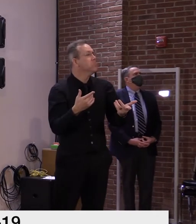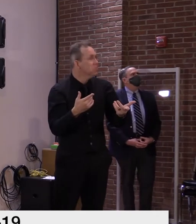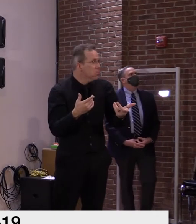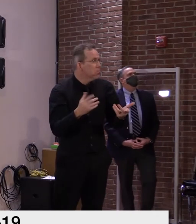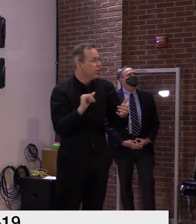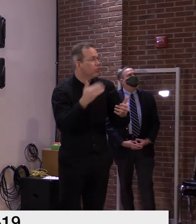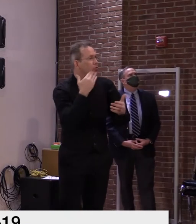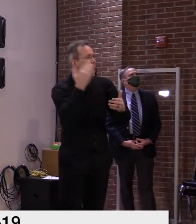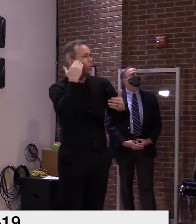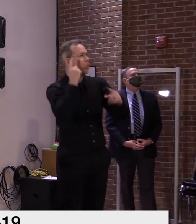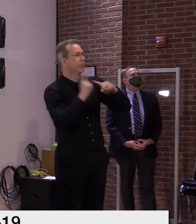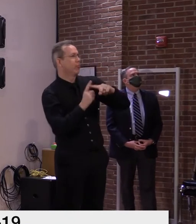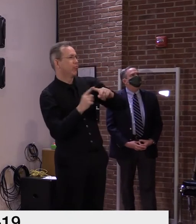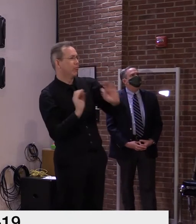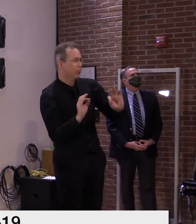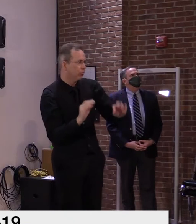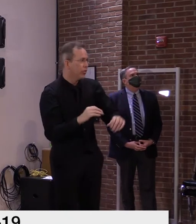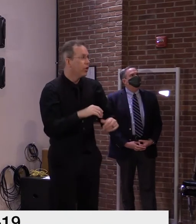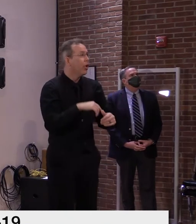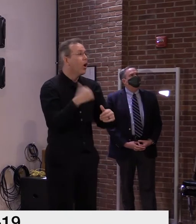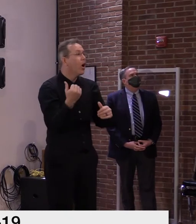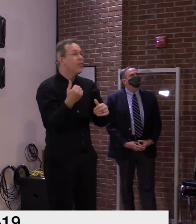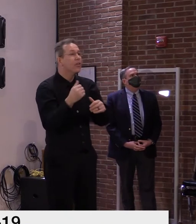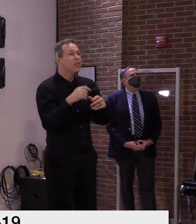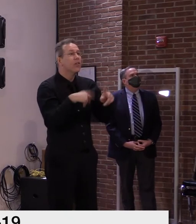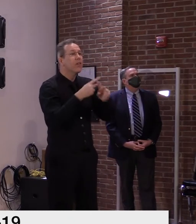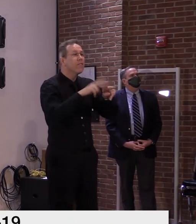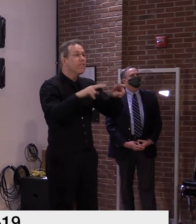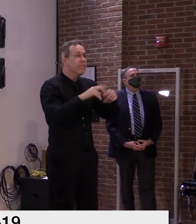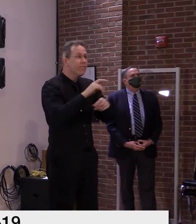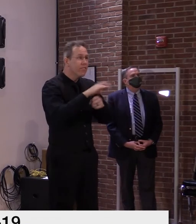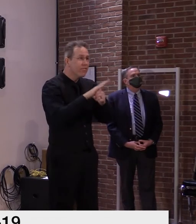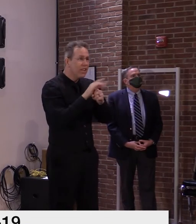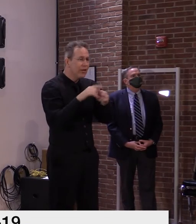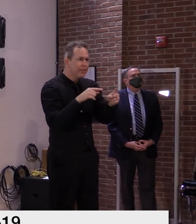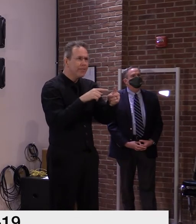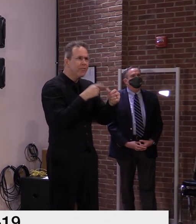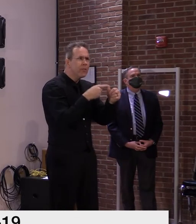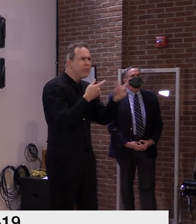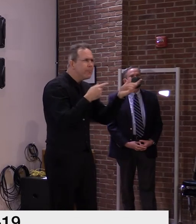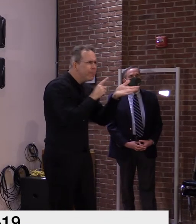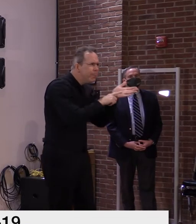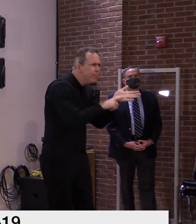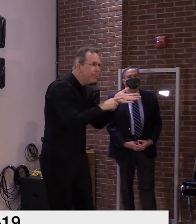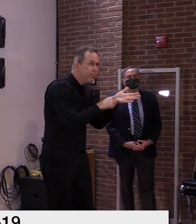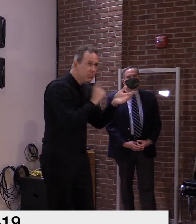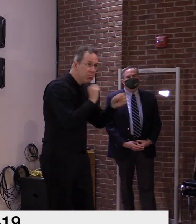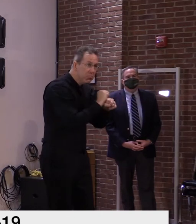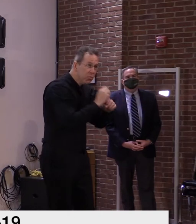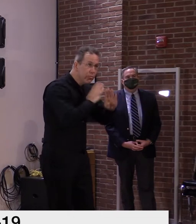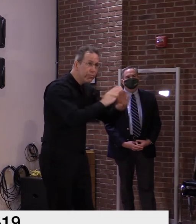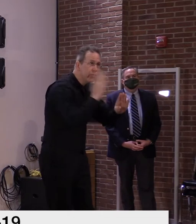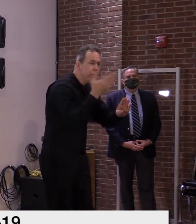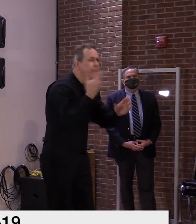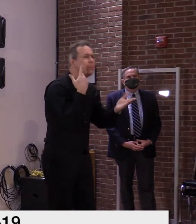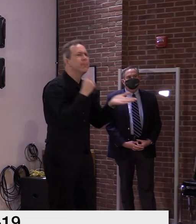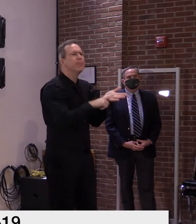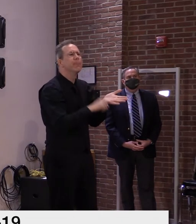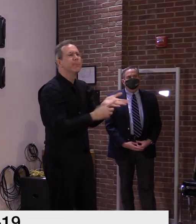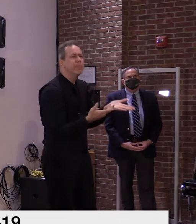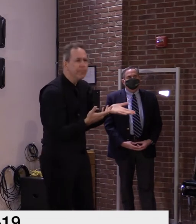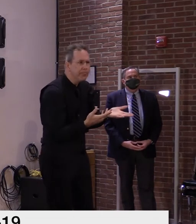because literally they've just been announced within this week. So it's going to be a little hard to tell how that goes.